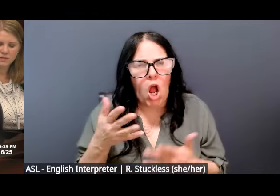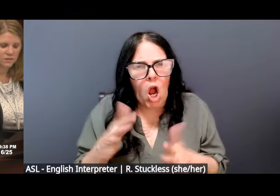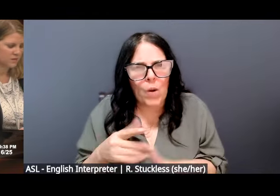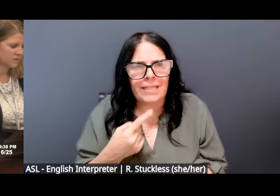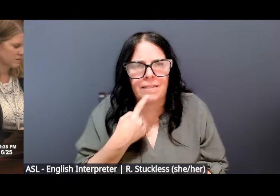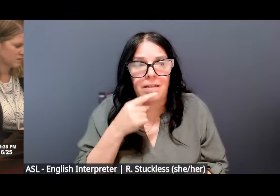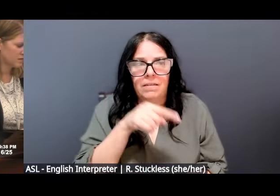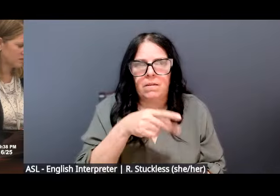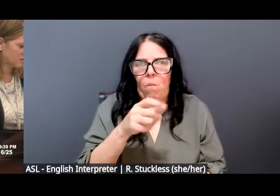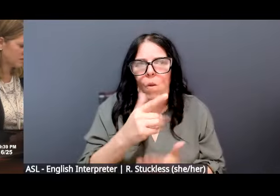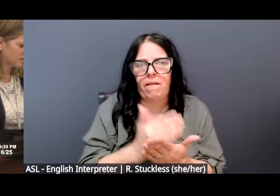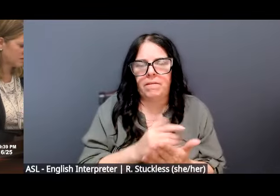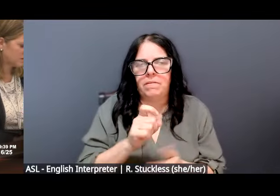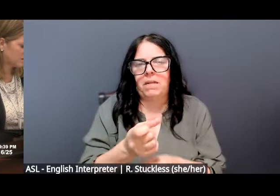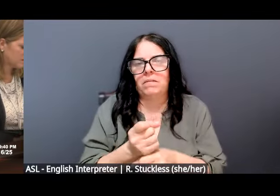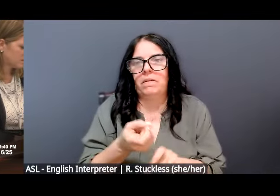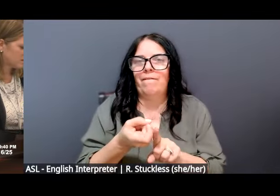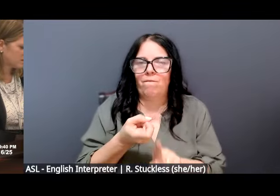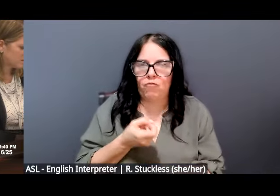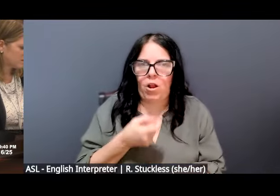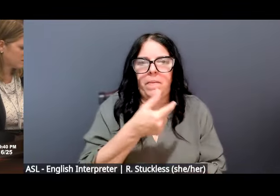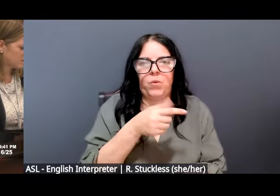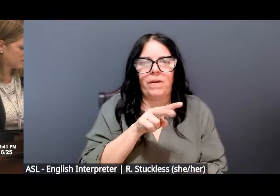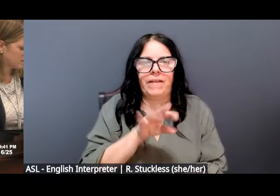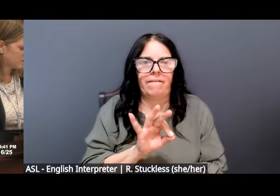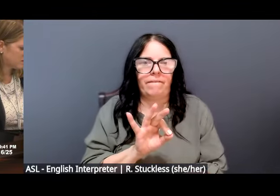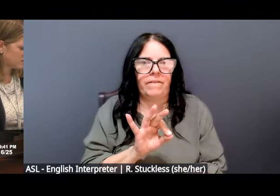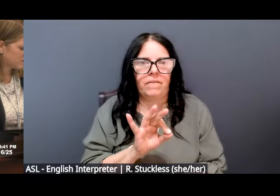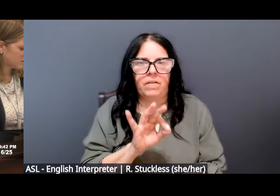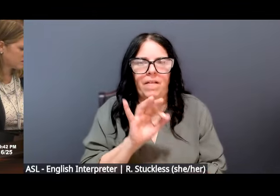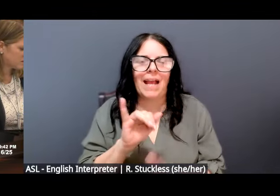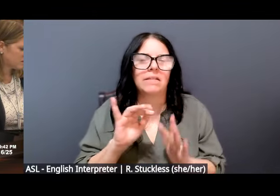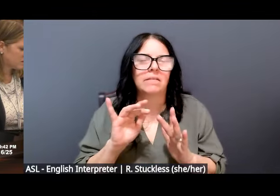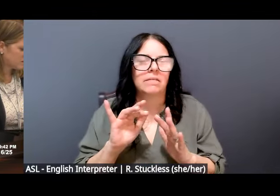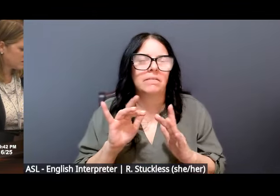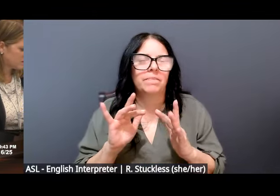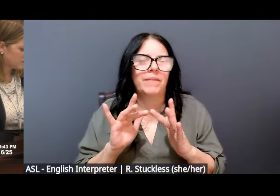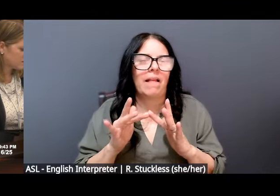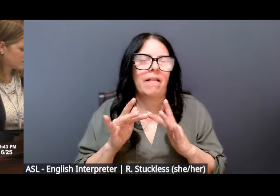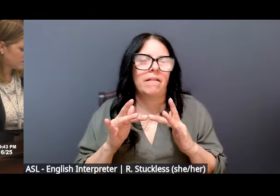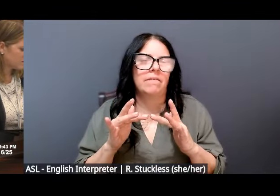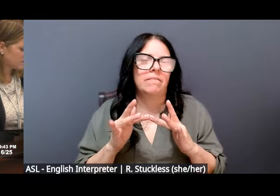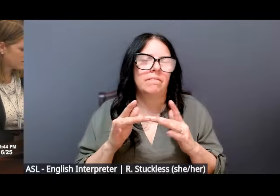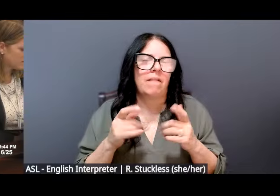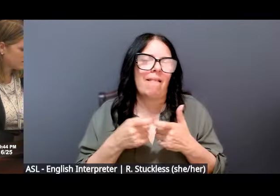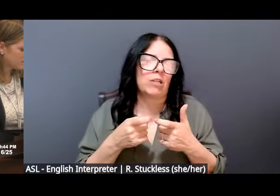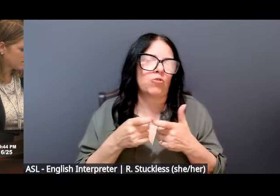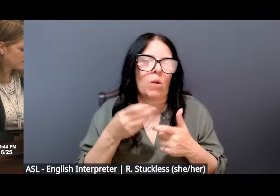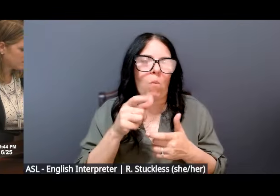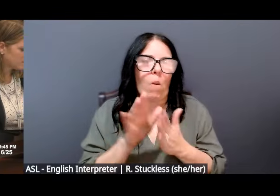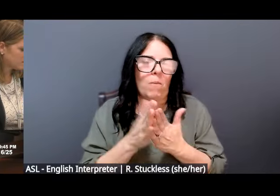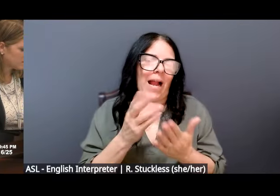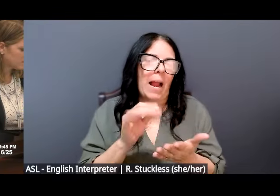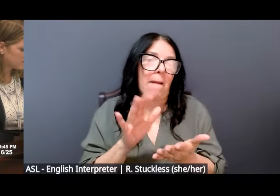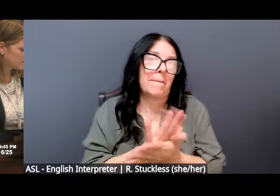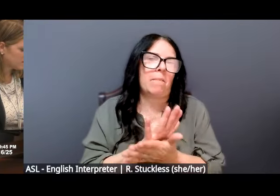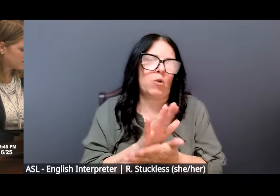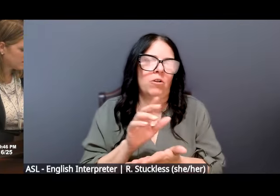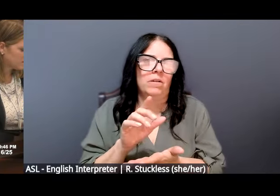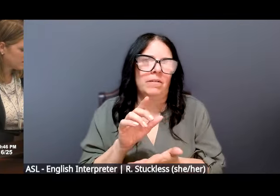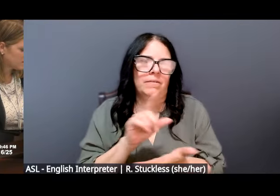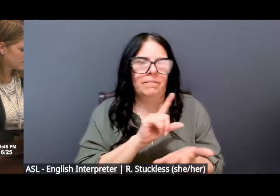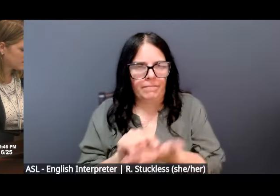be generated from the qualified voter file. That's the electronic poll book. And the paper version of the electronic poll book. That's essentially